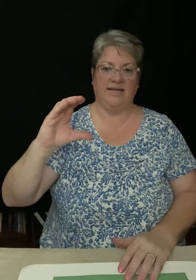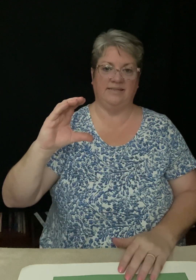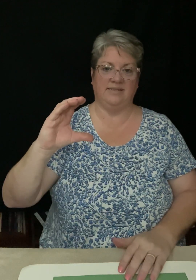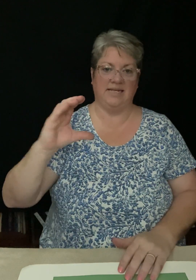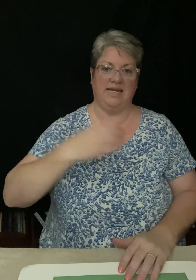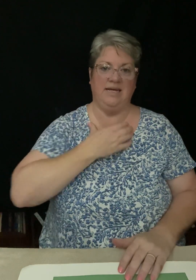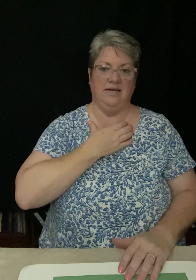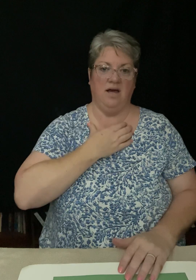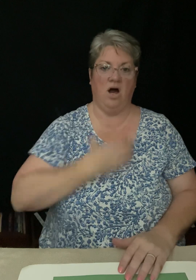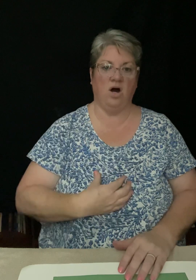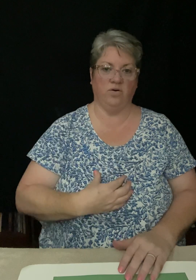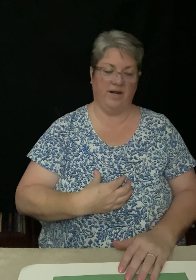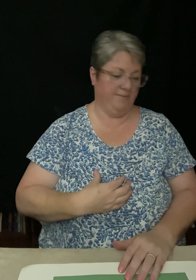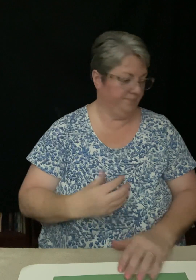a C, hungry.